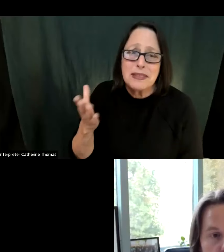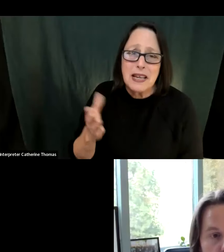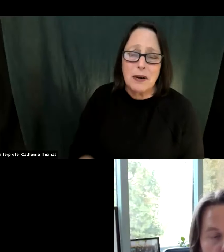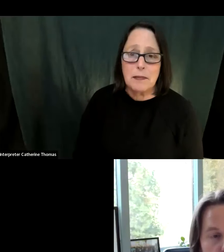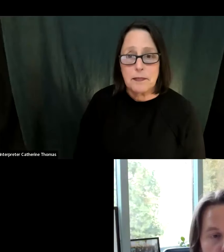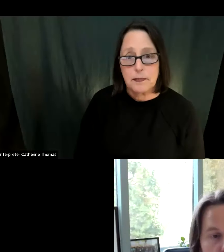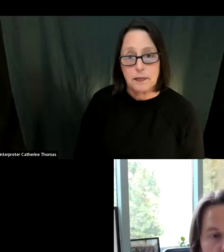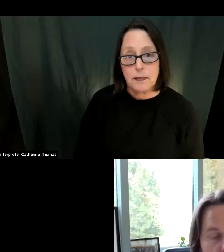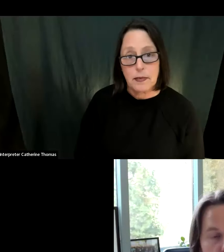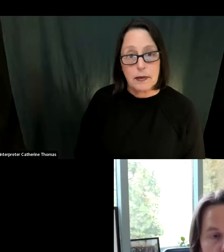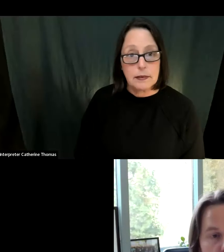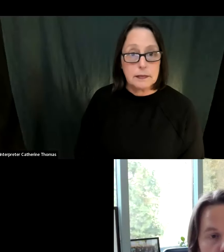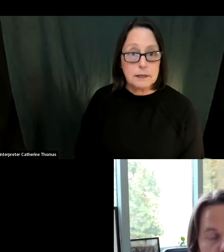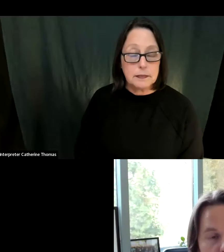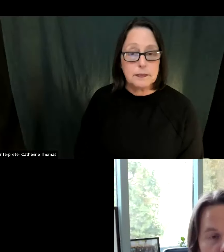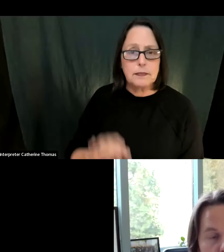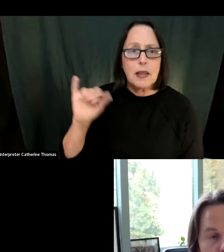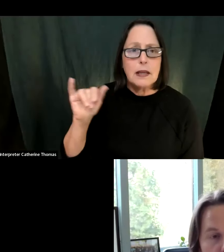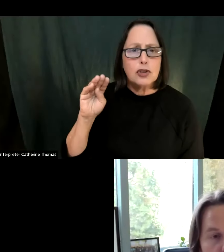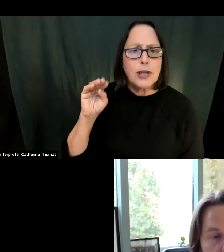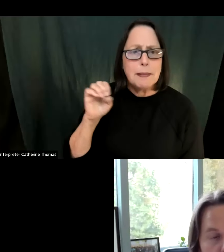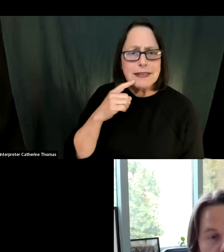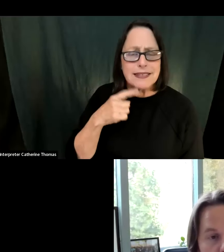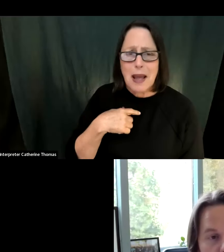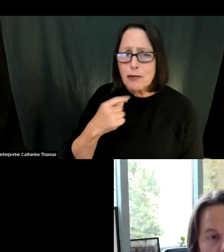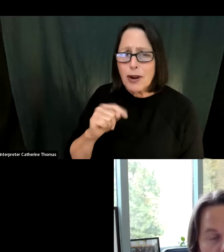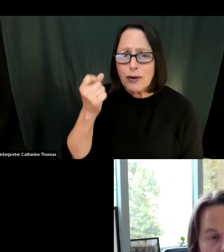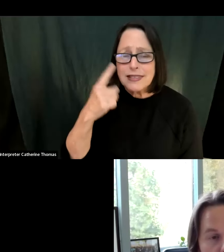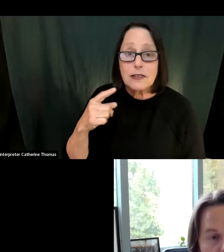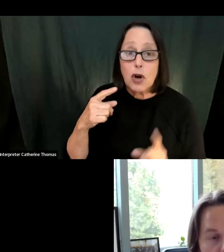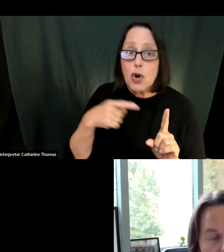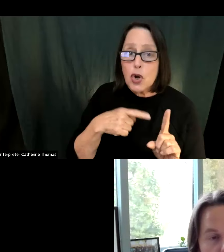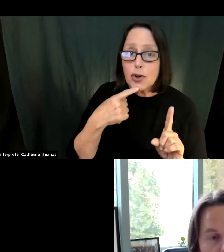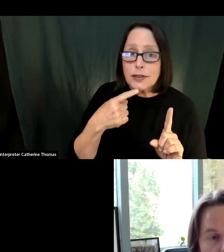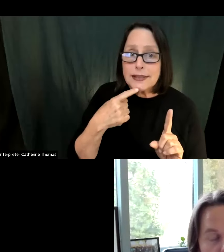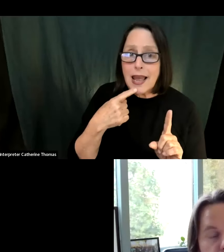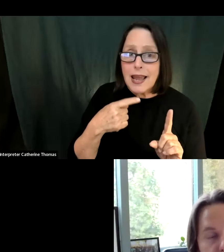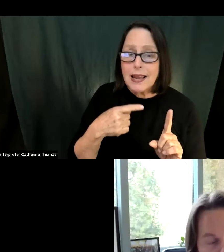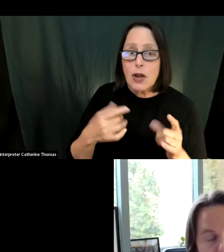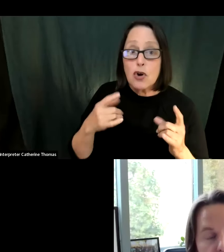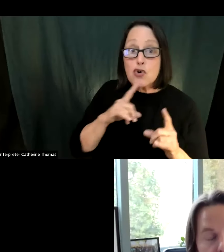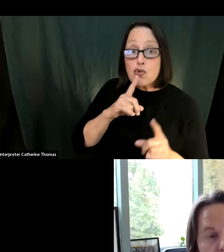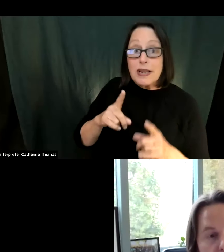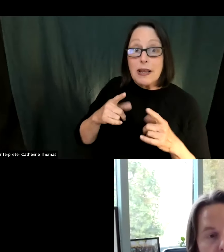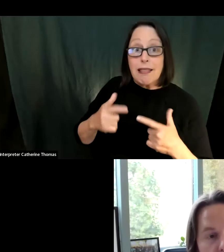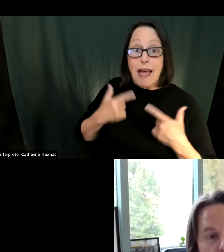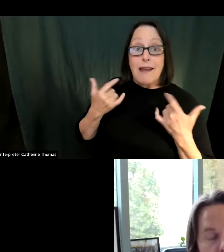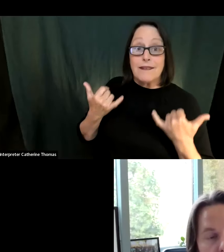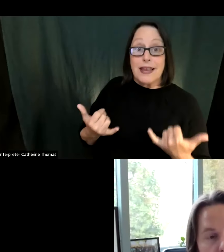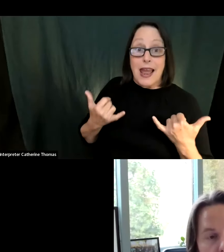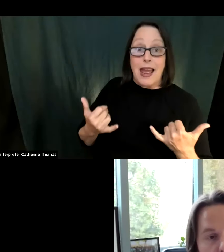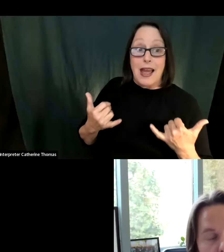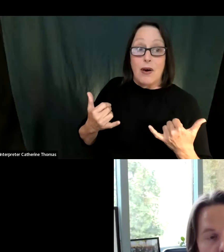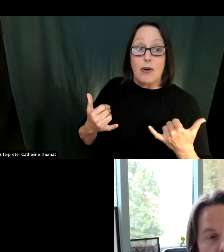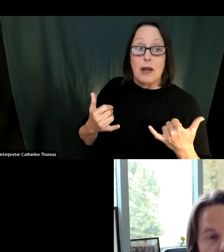Levi, I just want to make sure I'm understanding. So it sounds like you're speaking of the realities now, but the